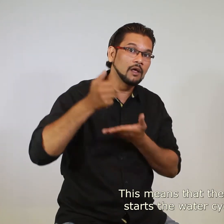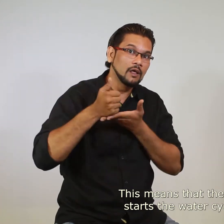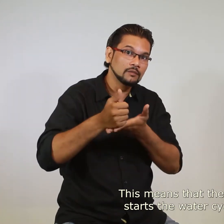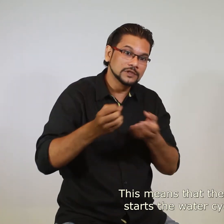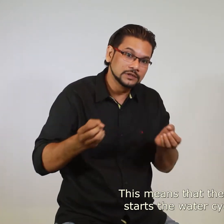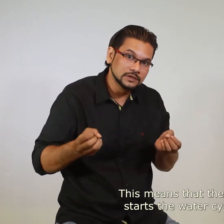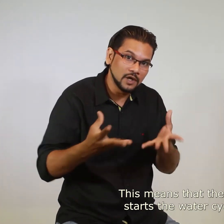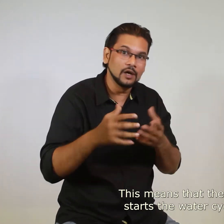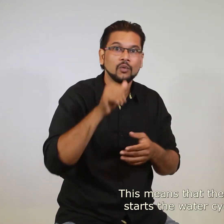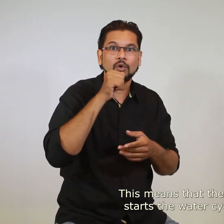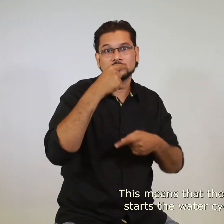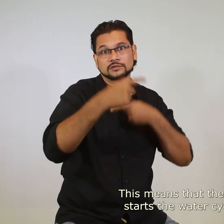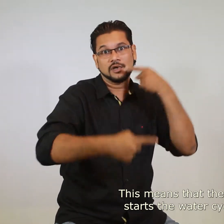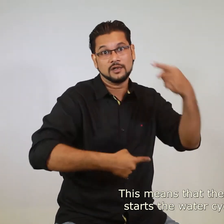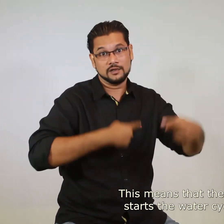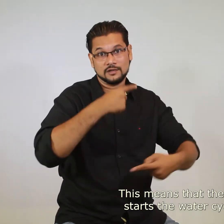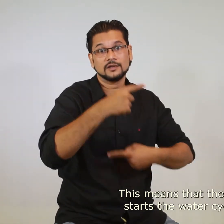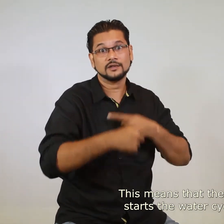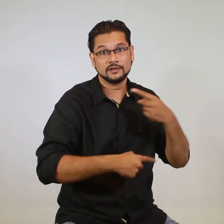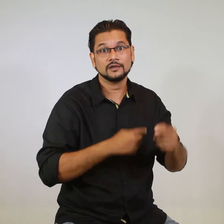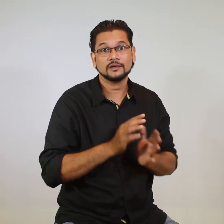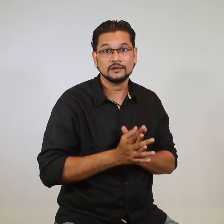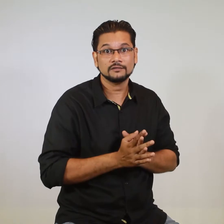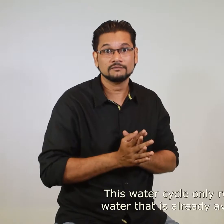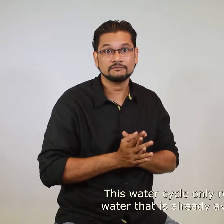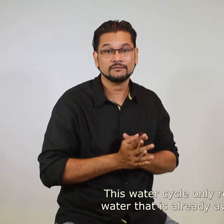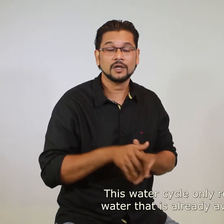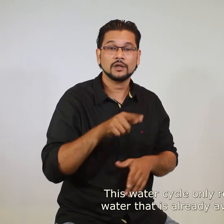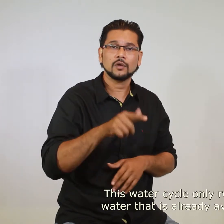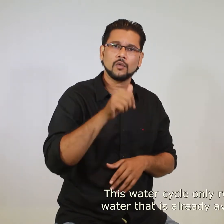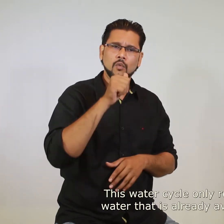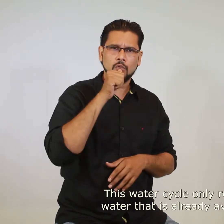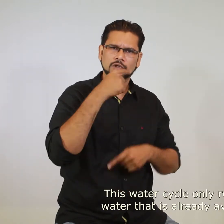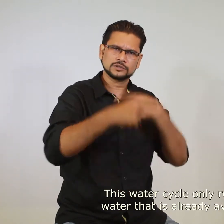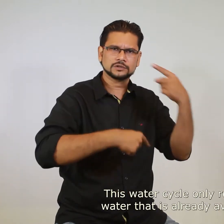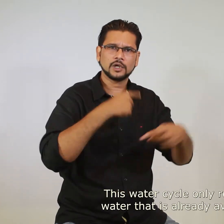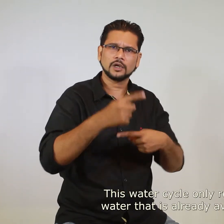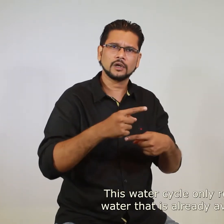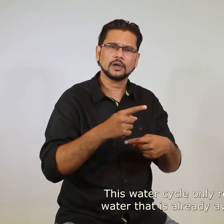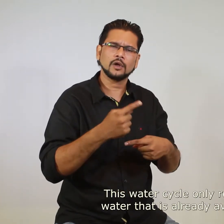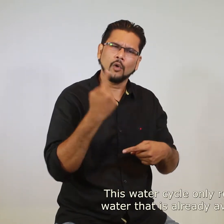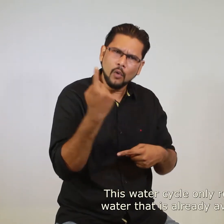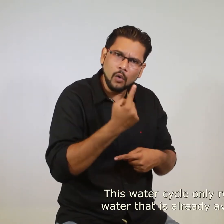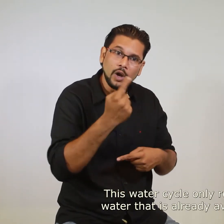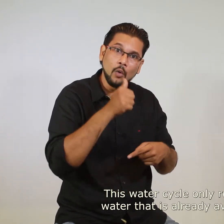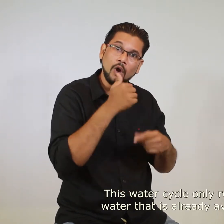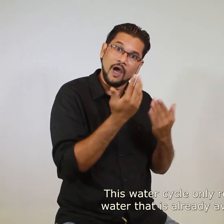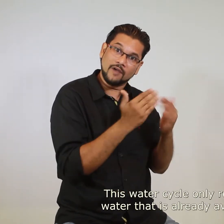This means that the sun starts the water cycle. This water cycle only